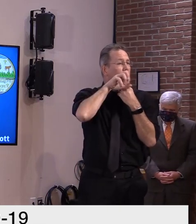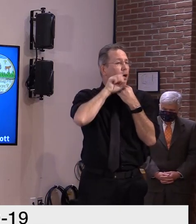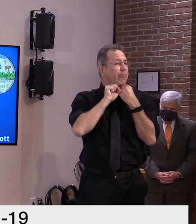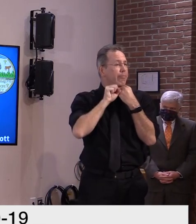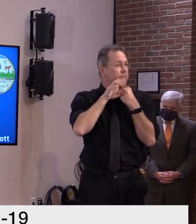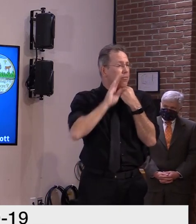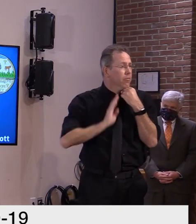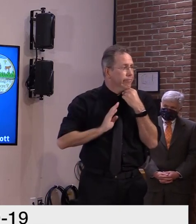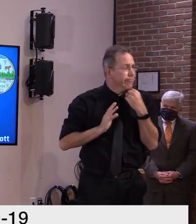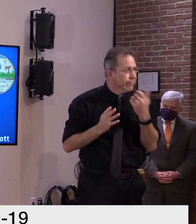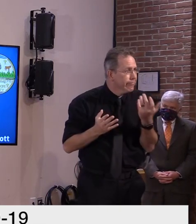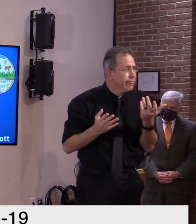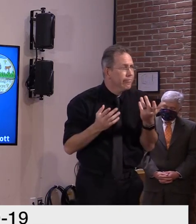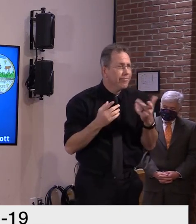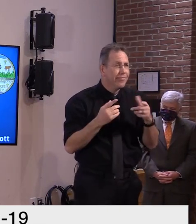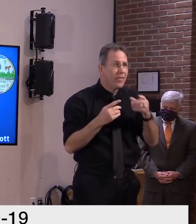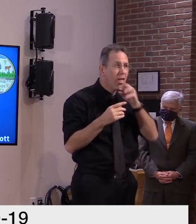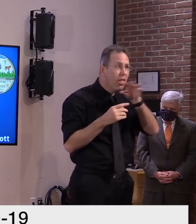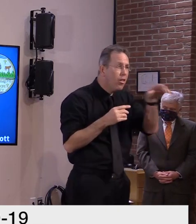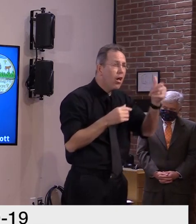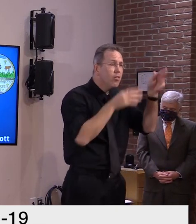get to the crux of your question, Joe?